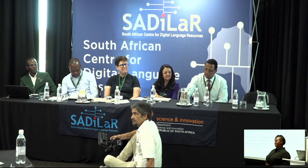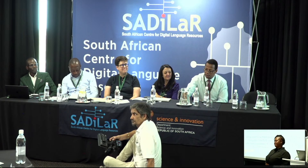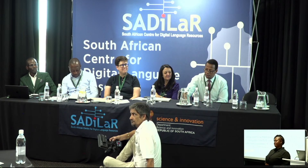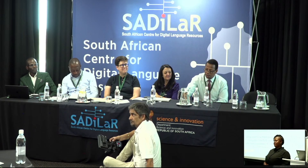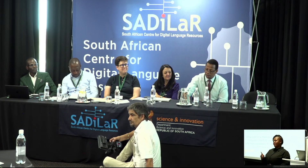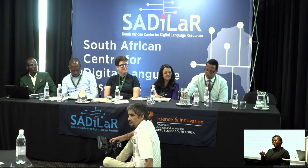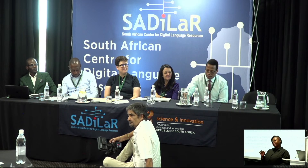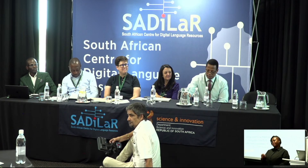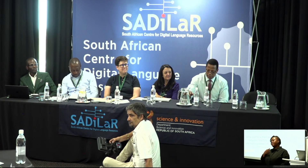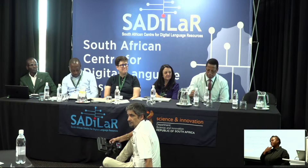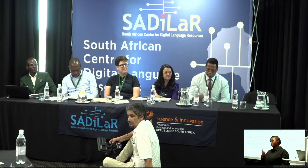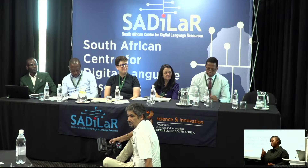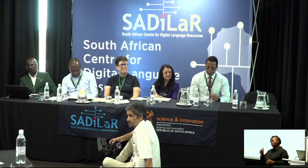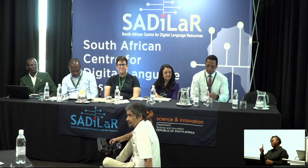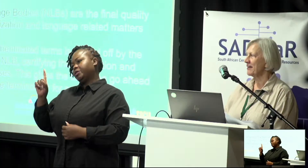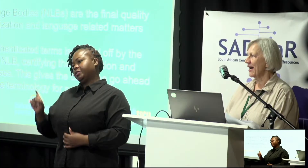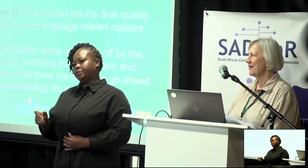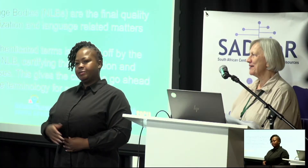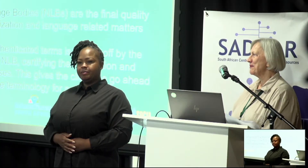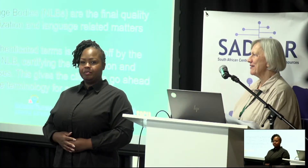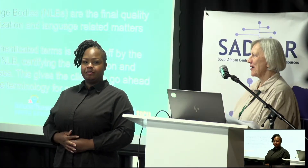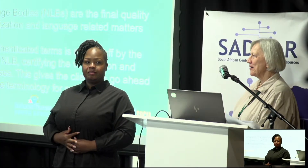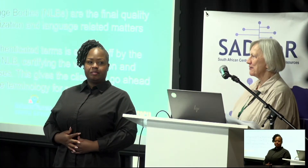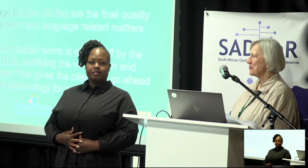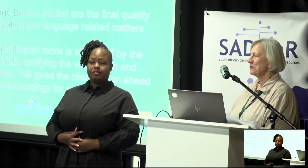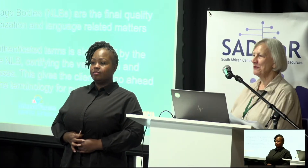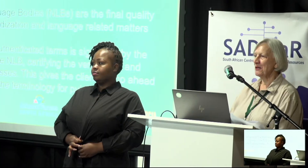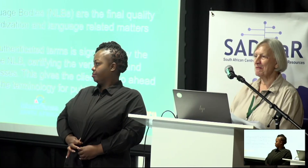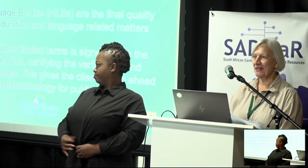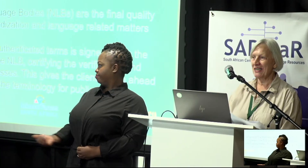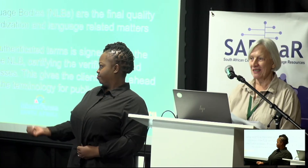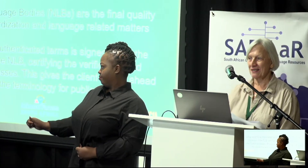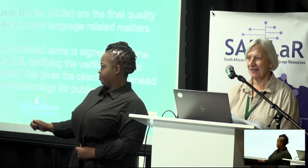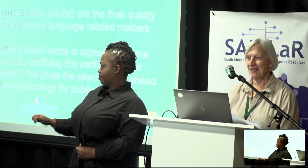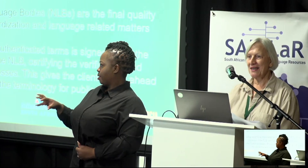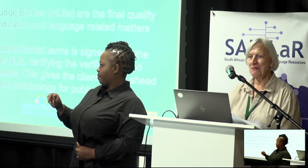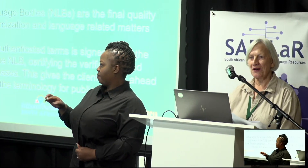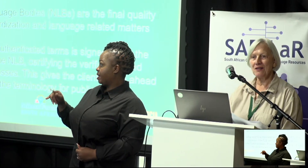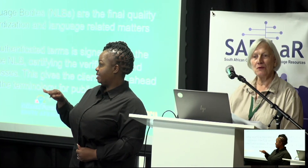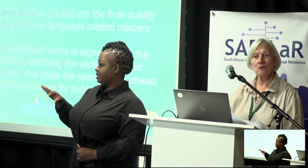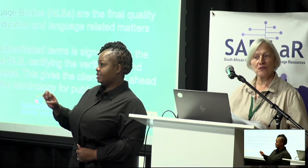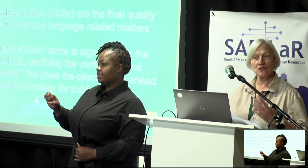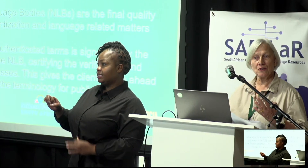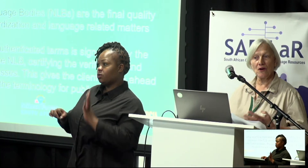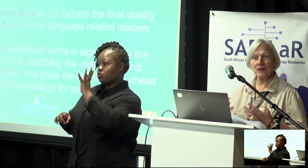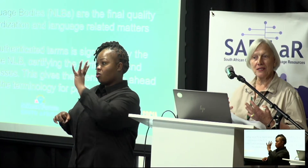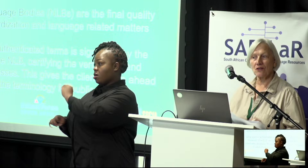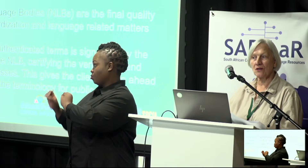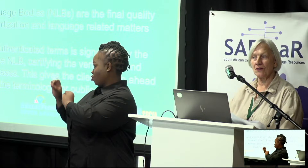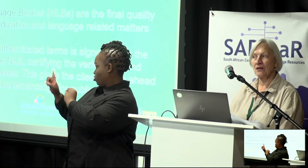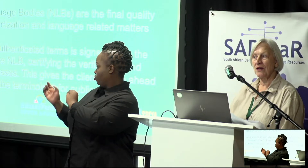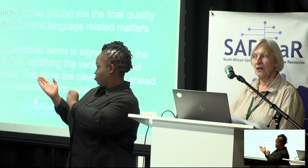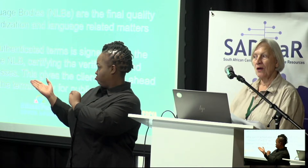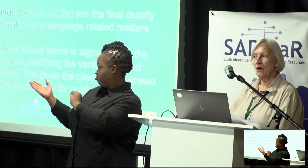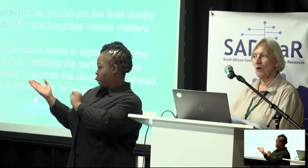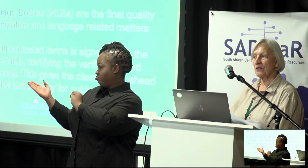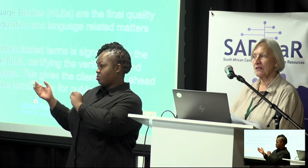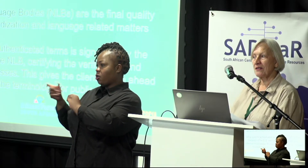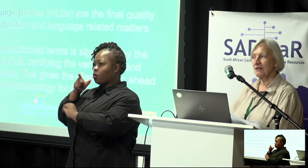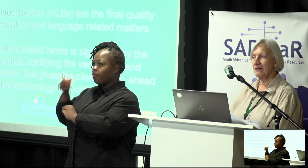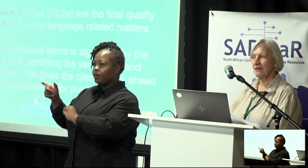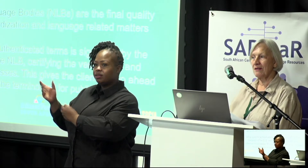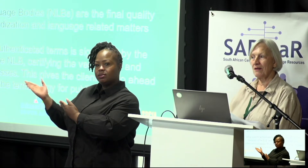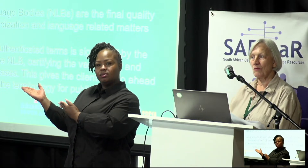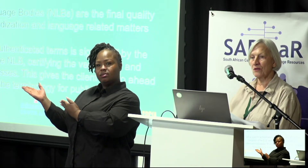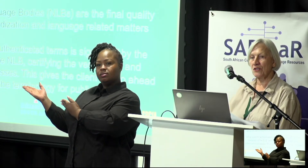and Karen for a very good question. Now we are over to Marlies. Anybody who wants to comment on